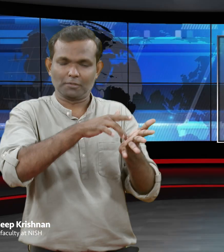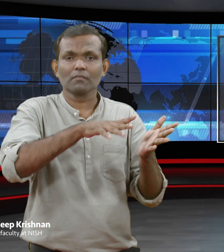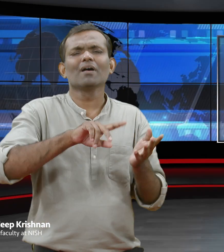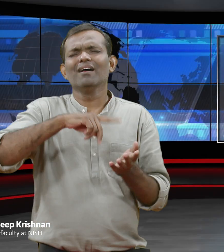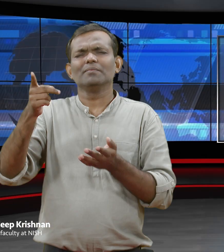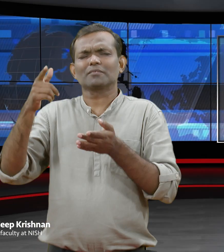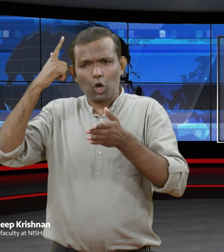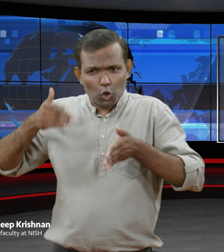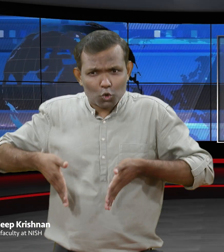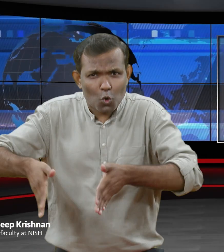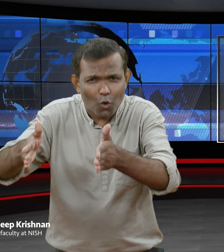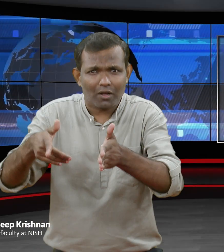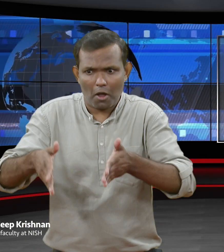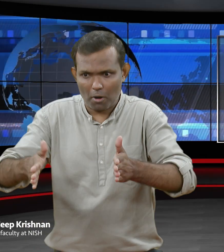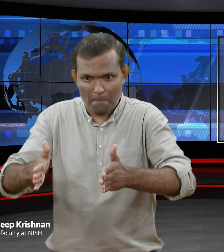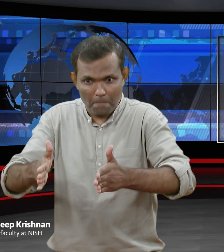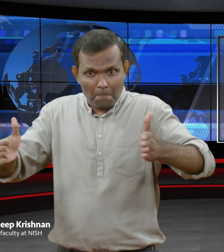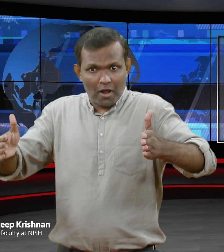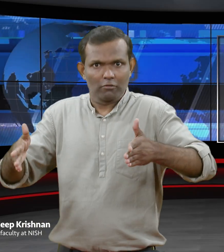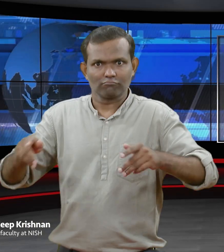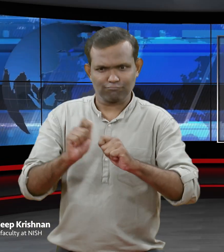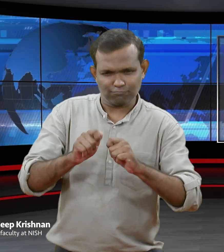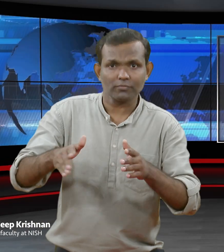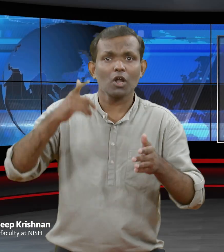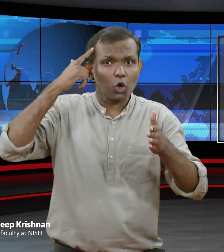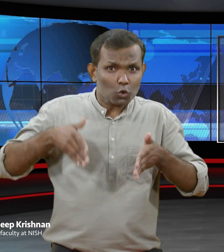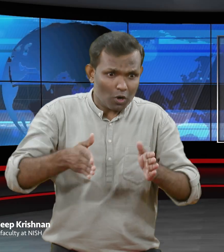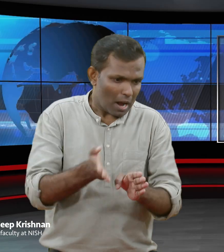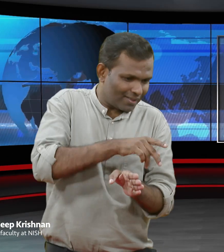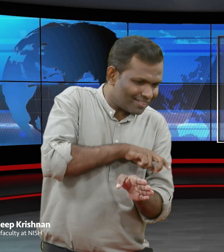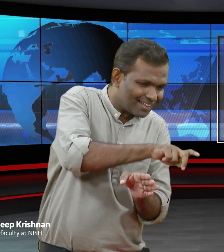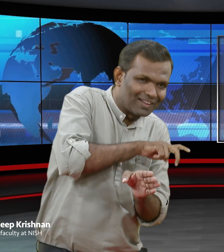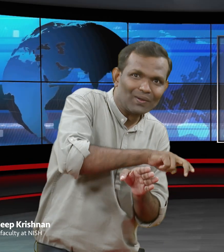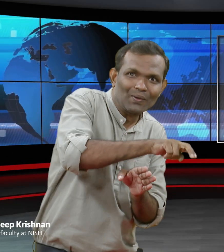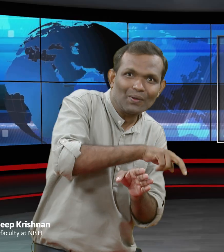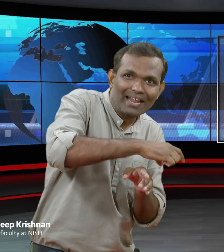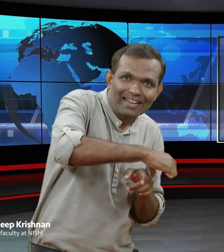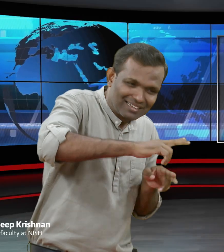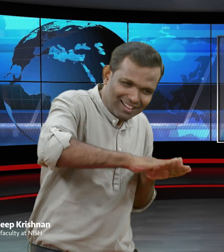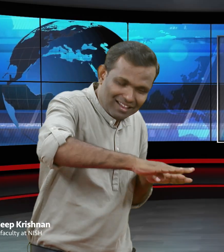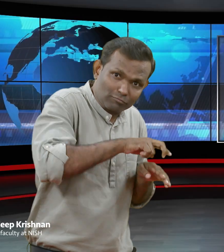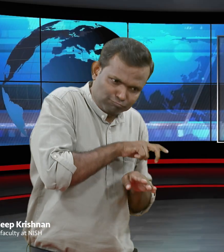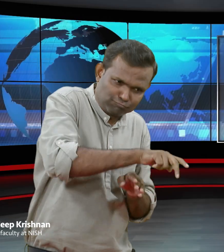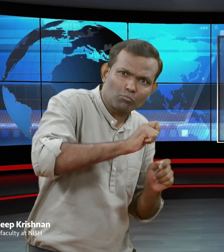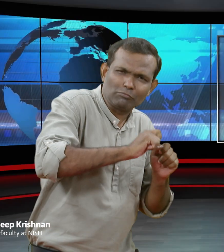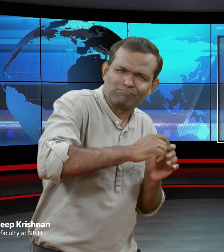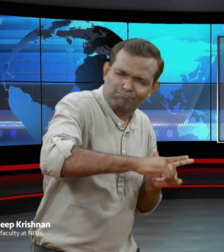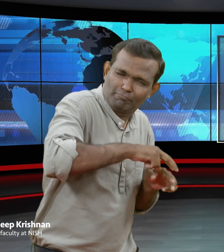parks, the airport corridor, footpaths, the institutional corridors, etc. These improvements aim to make the city more